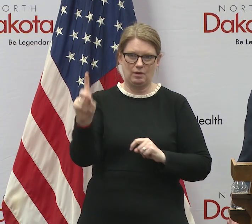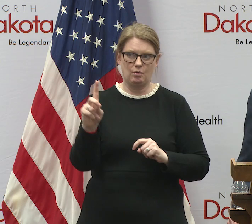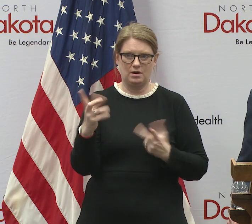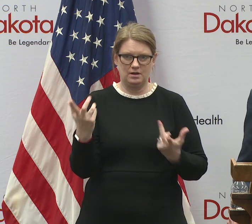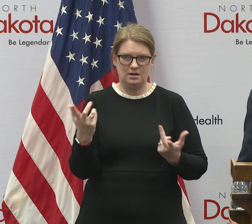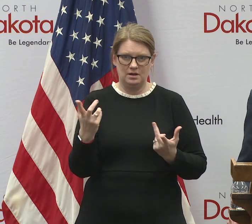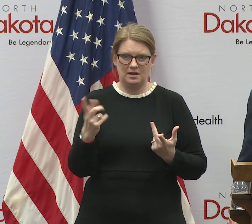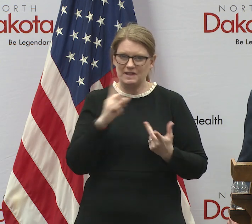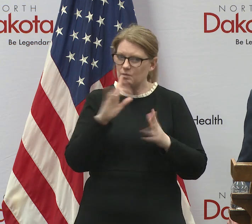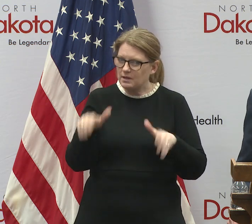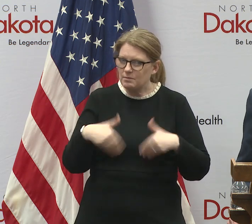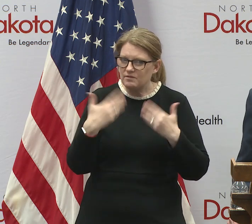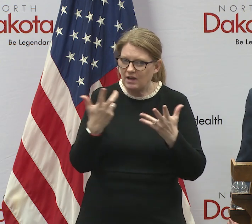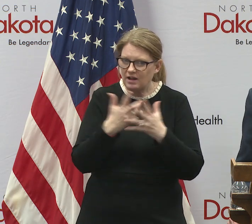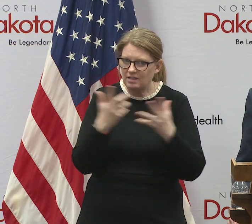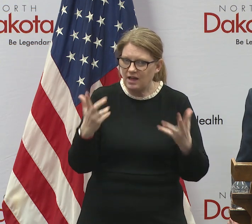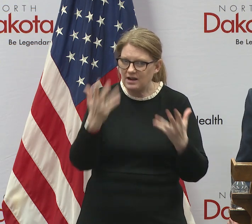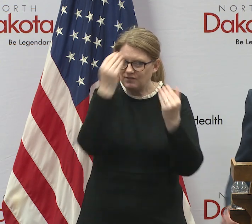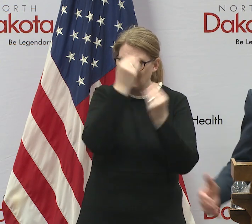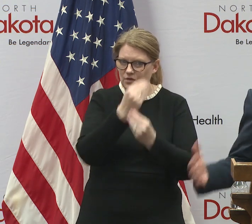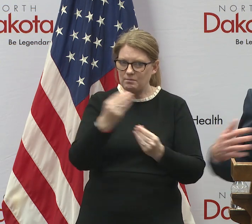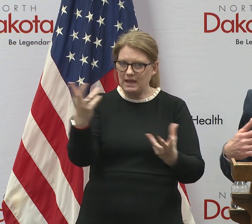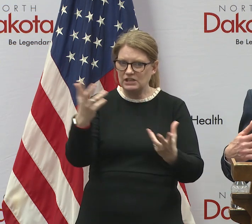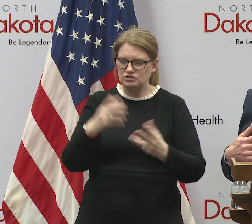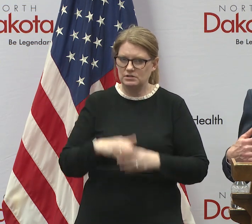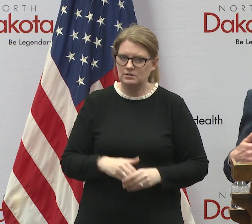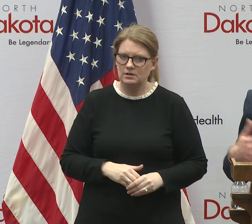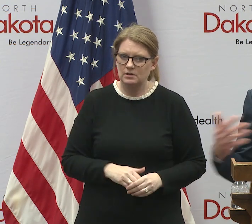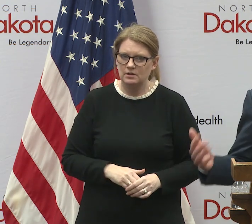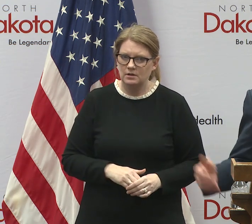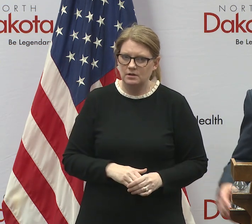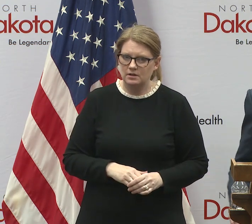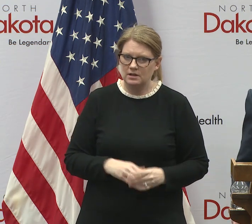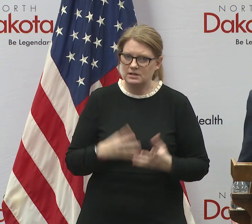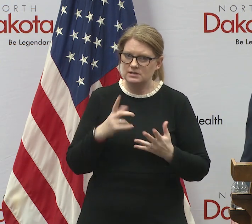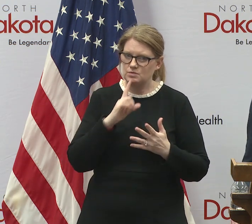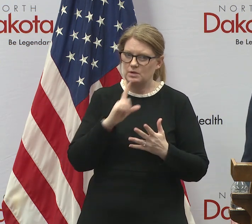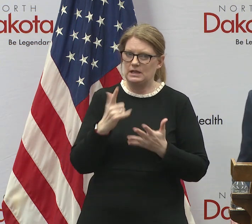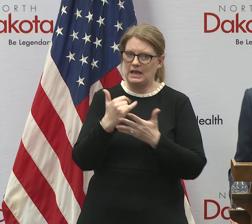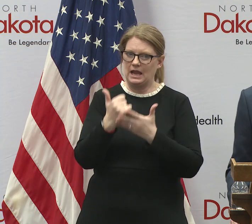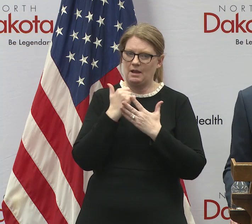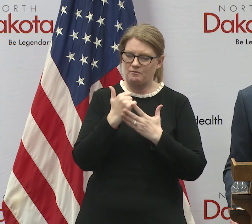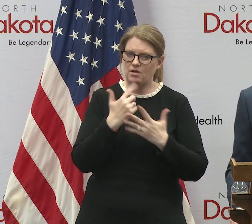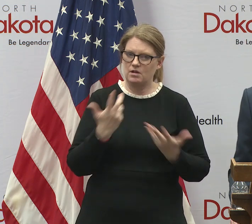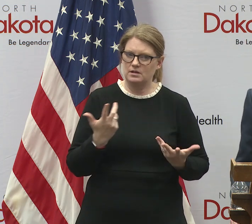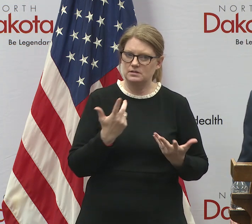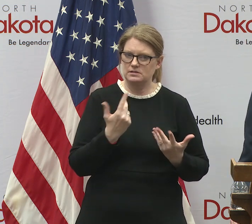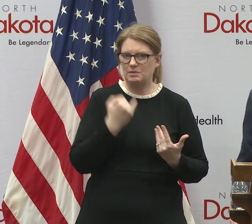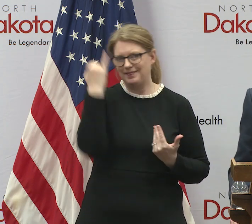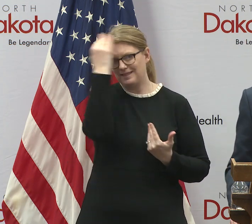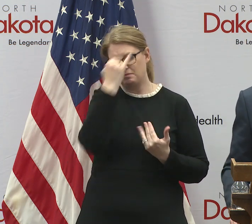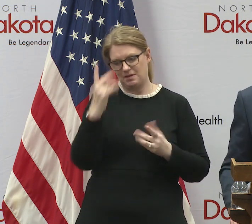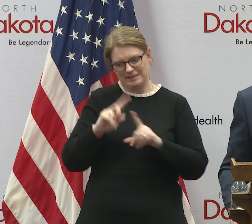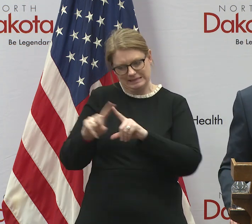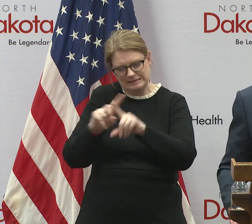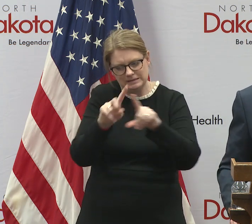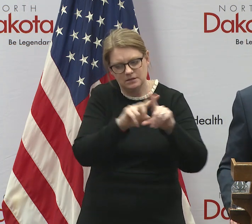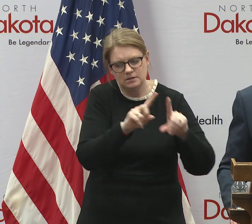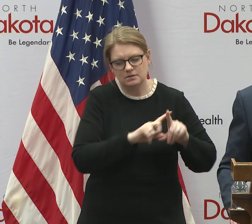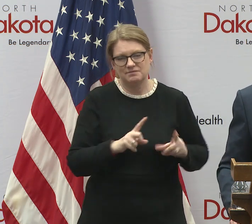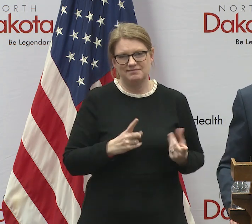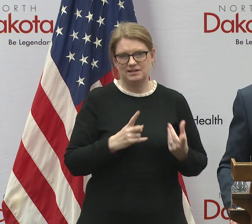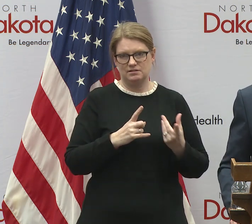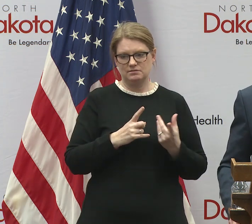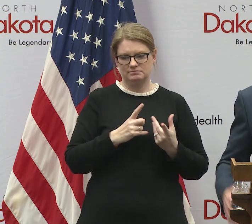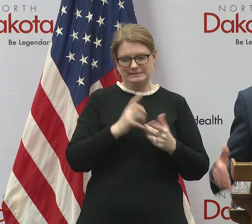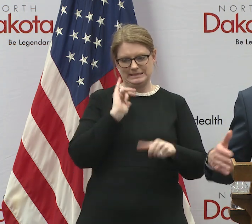and they're feeding information into us that is helpful as we think about all the things that we're doing in terms of emergency orders.